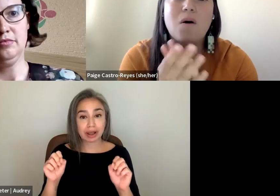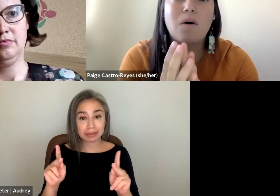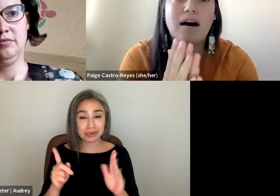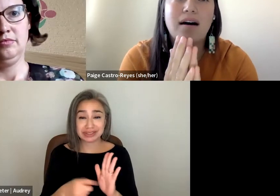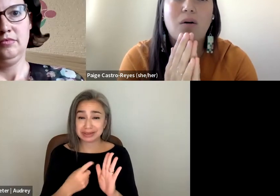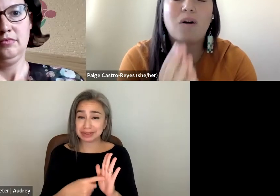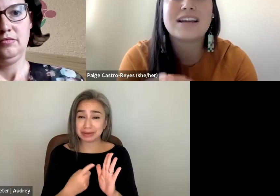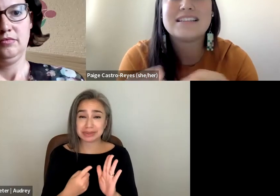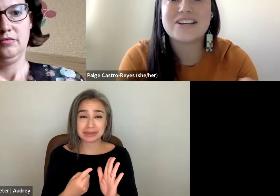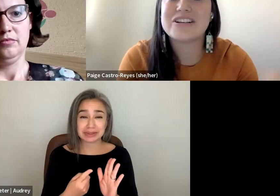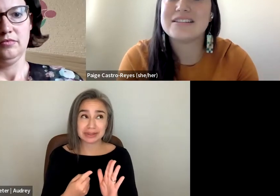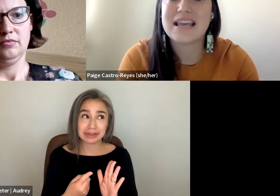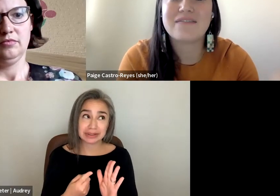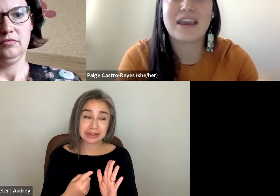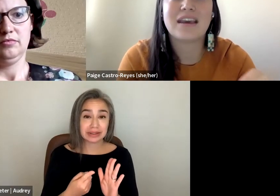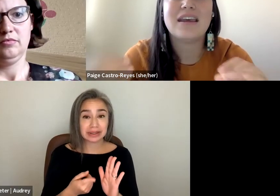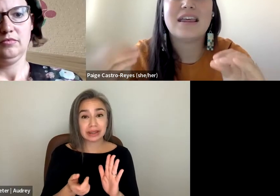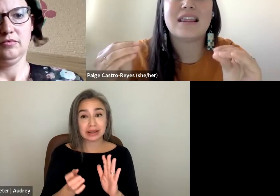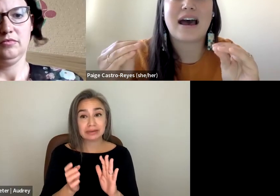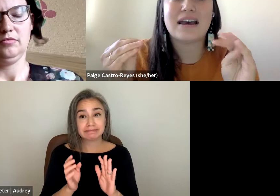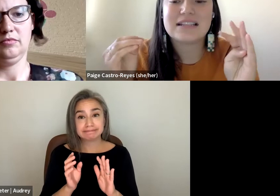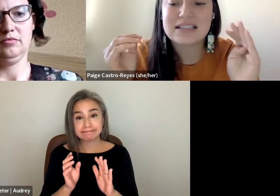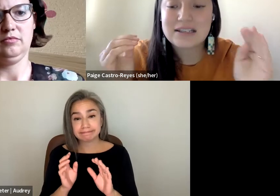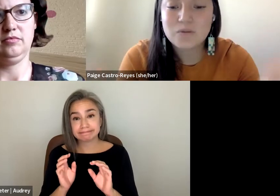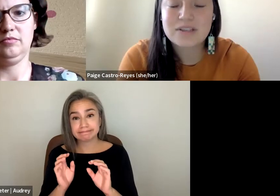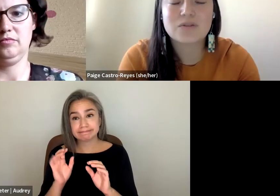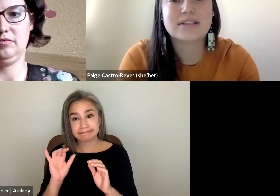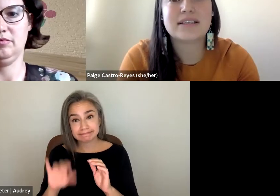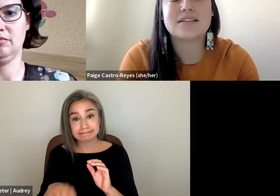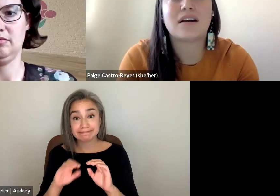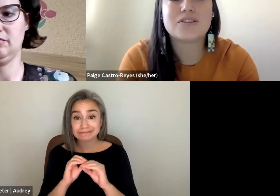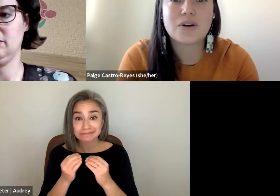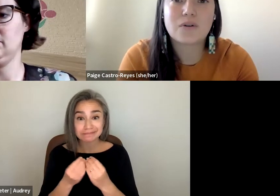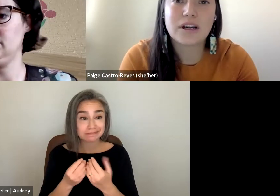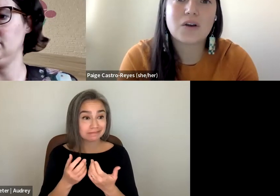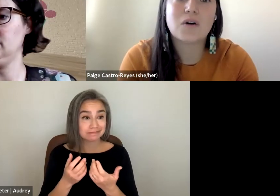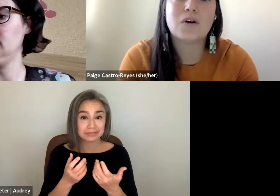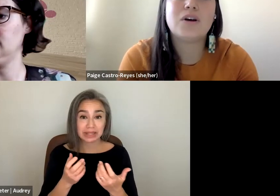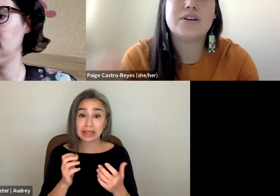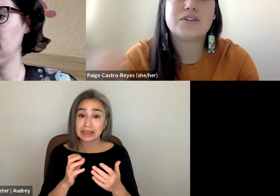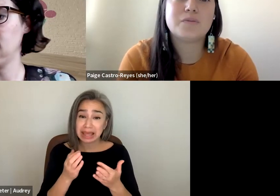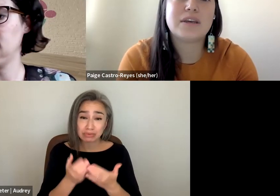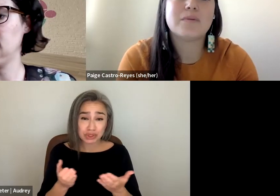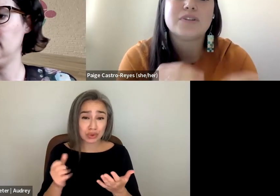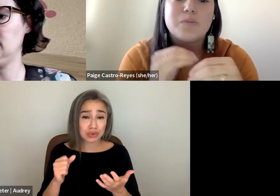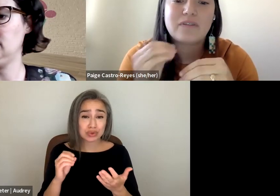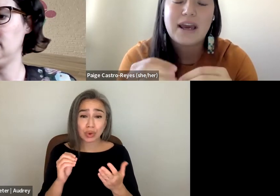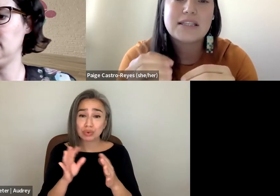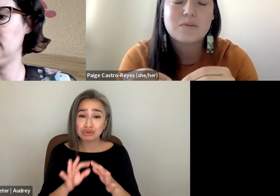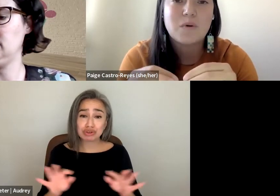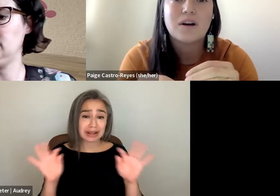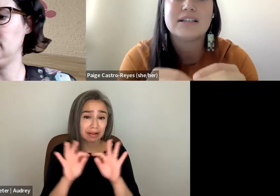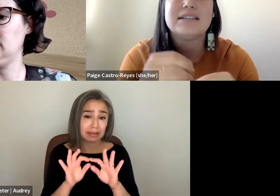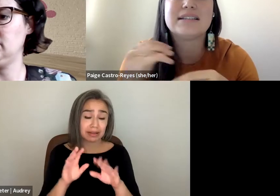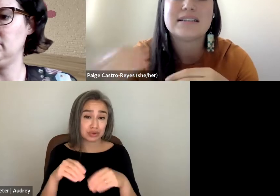sometimes organization saving, that these resources are so critical to be able to